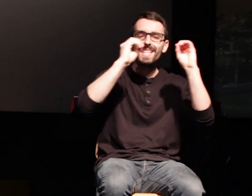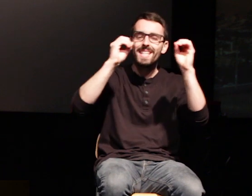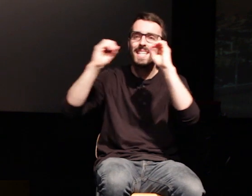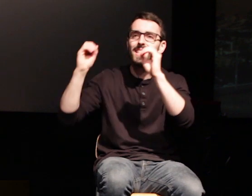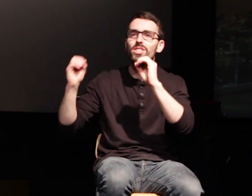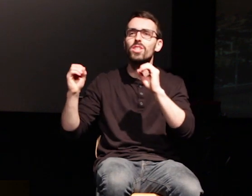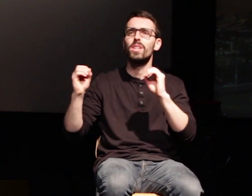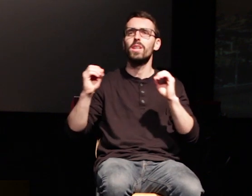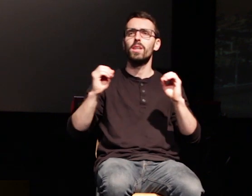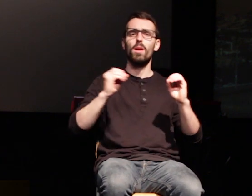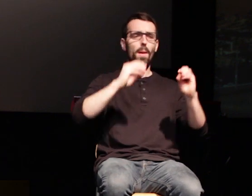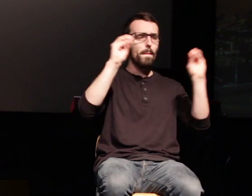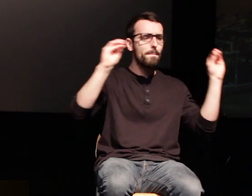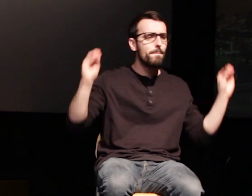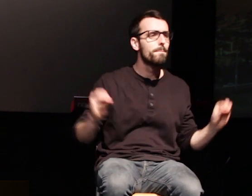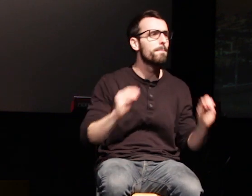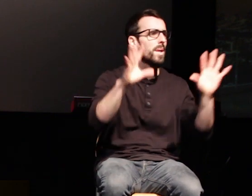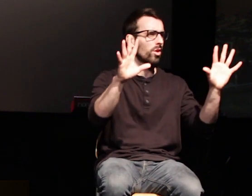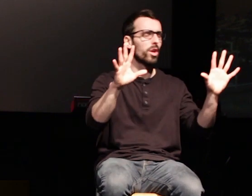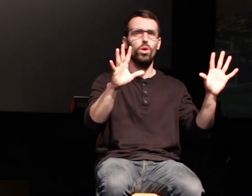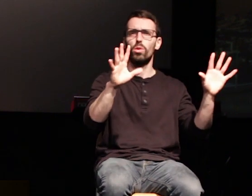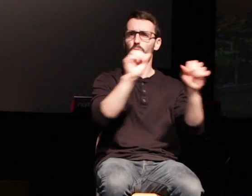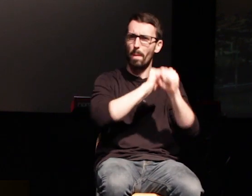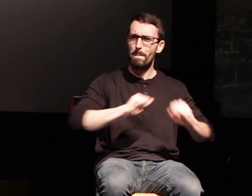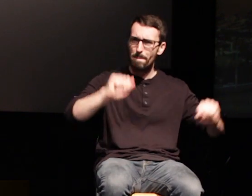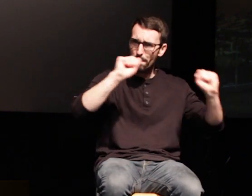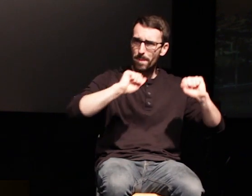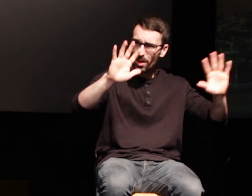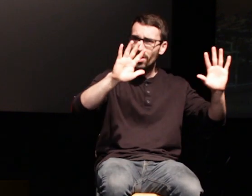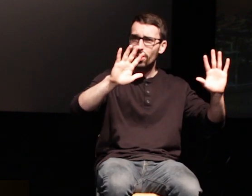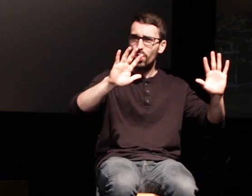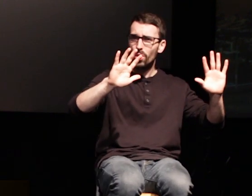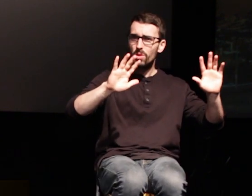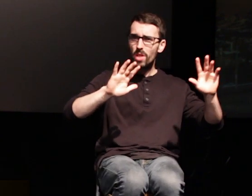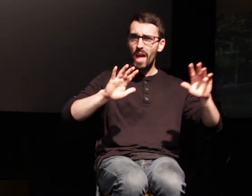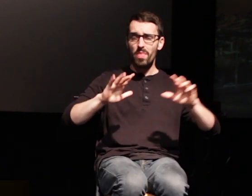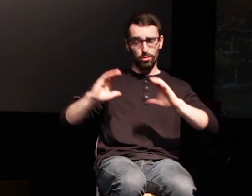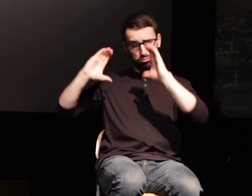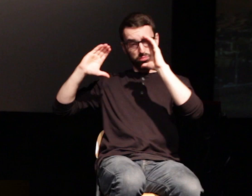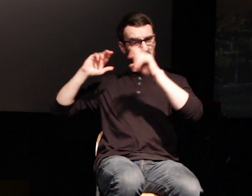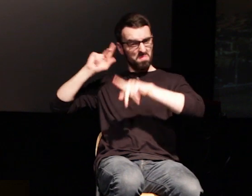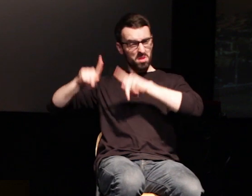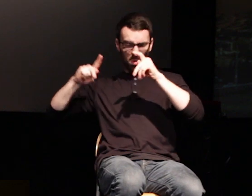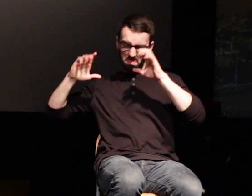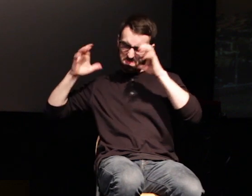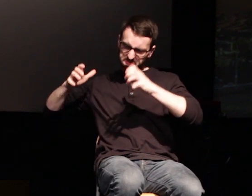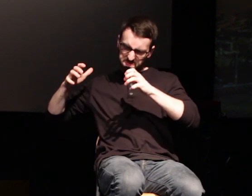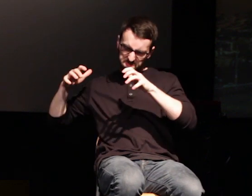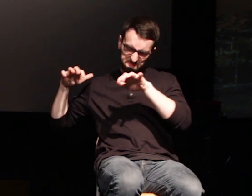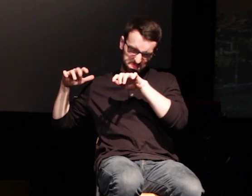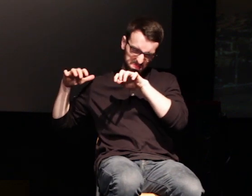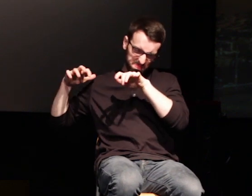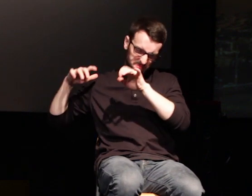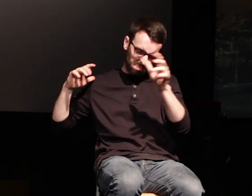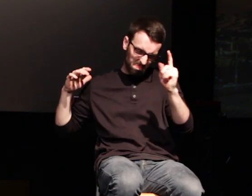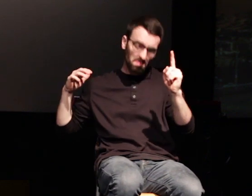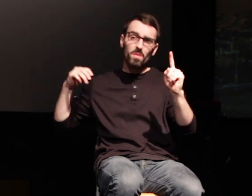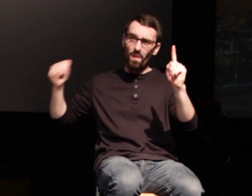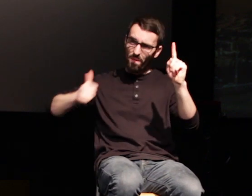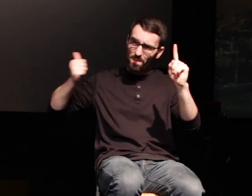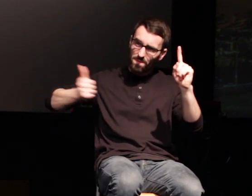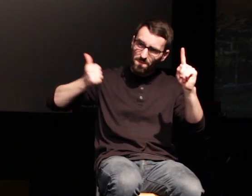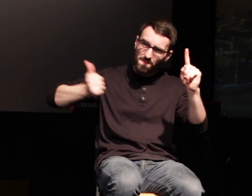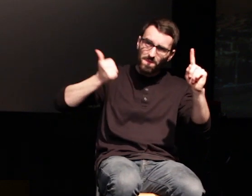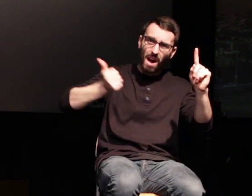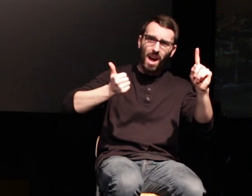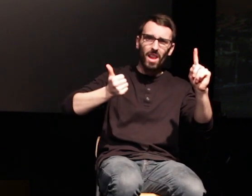a crowd is gathering, and a crowd is following him, and they're hanging on every word, and they love what he does, and they love how he teaches and how he speaks,